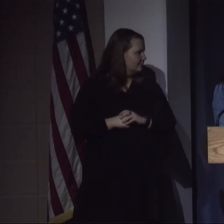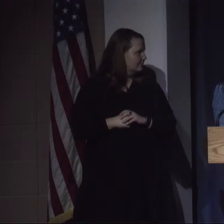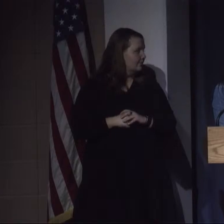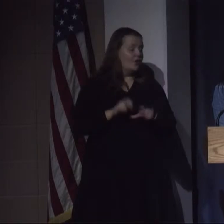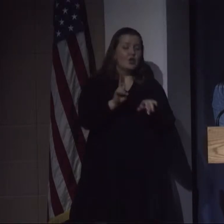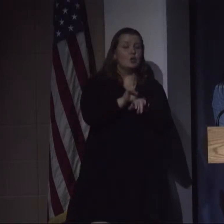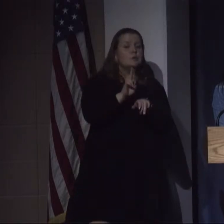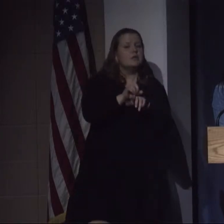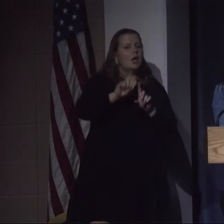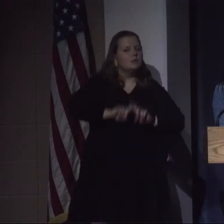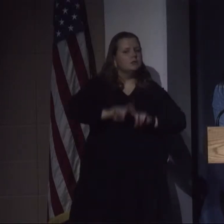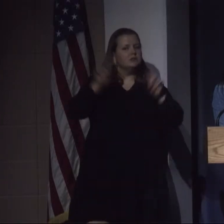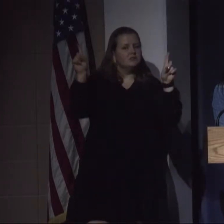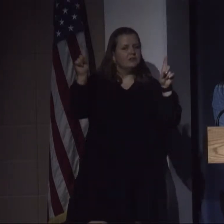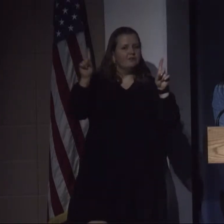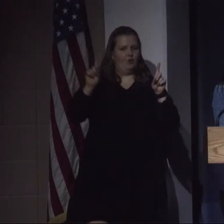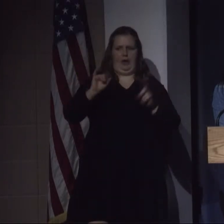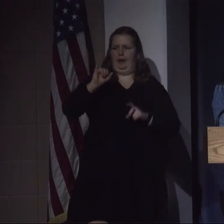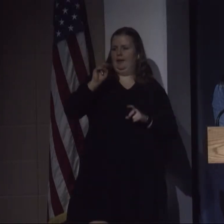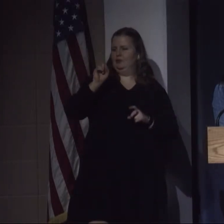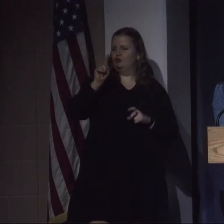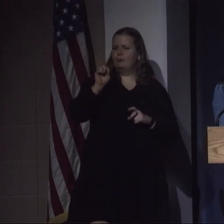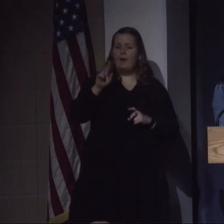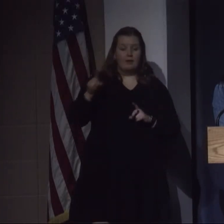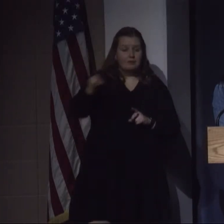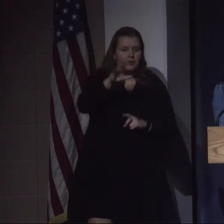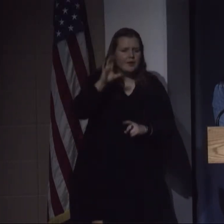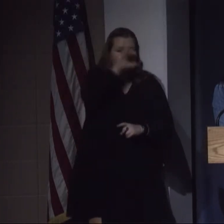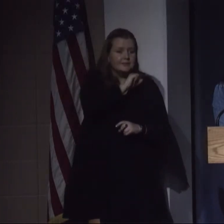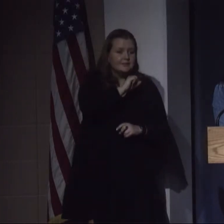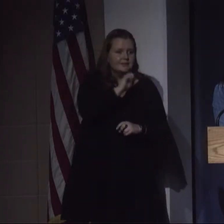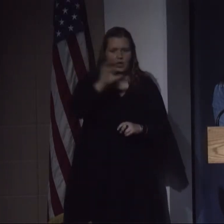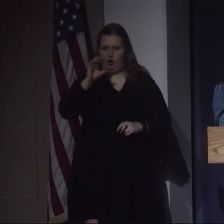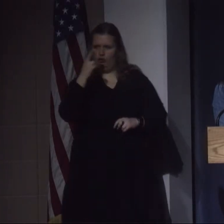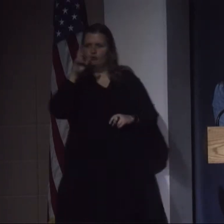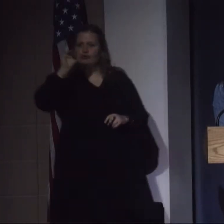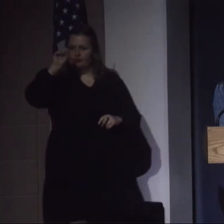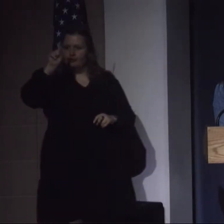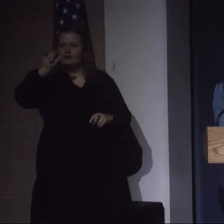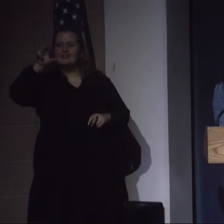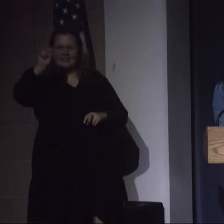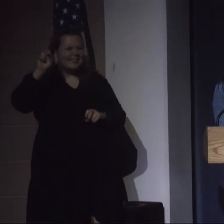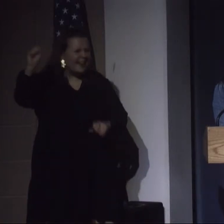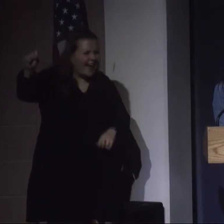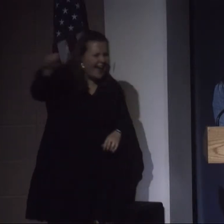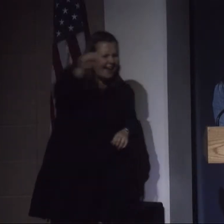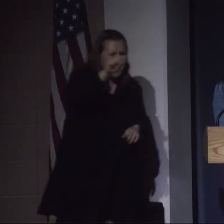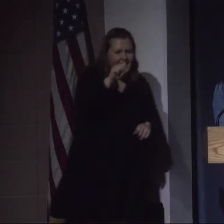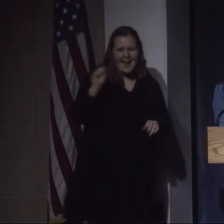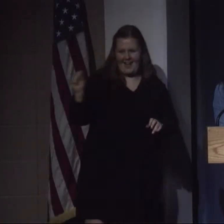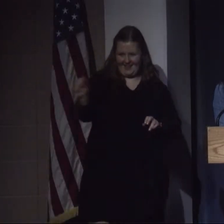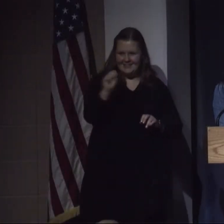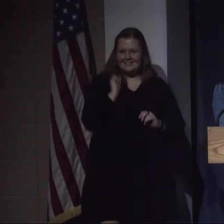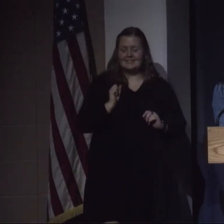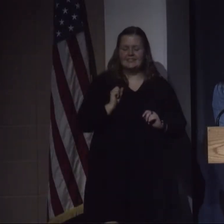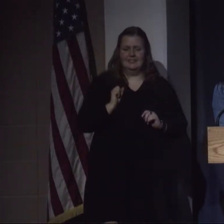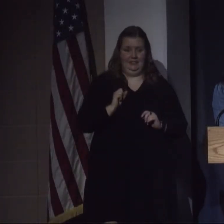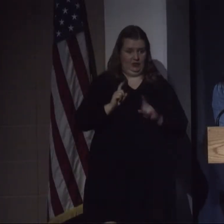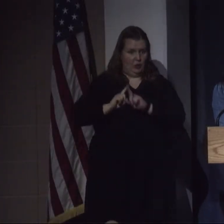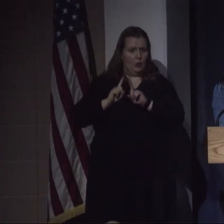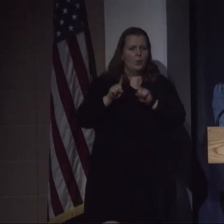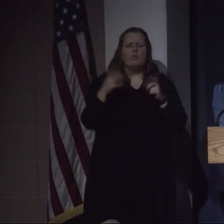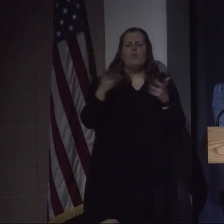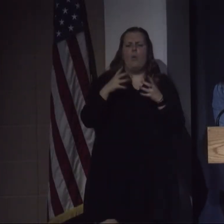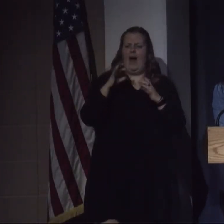utilizing another instrument. Anyone guess? It is Christian Chapu, yeah. So what instrument is he going to